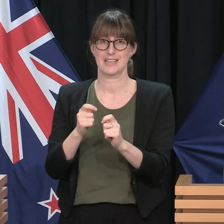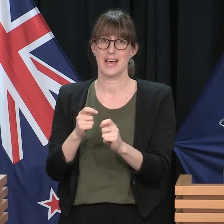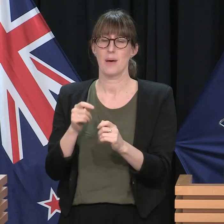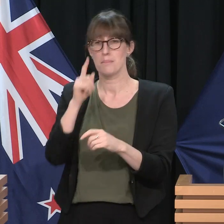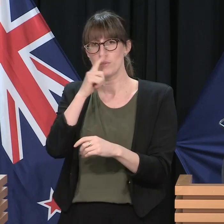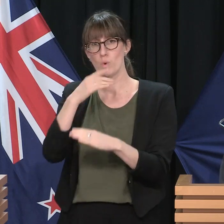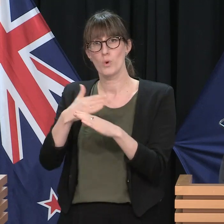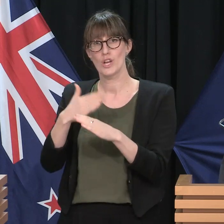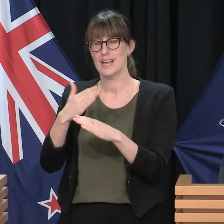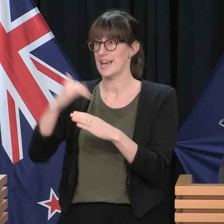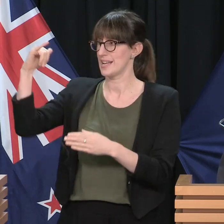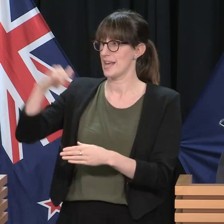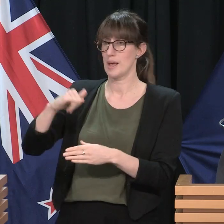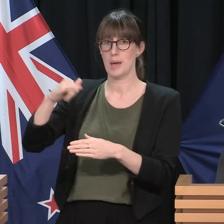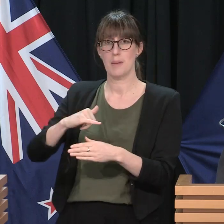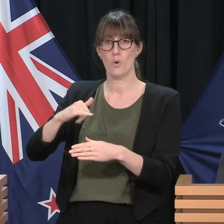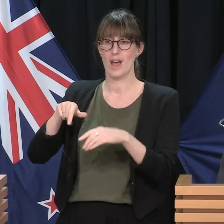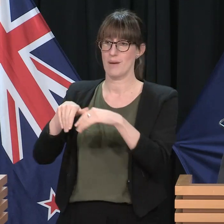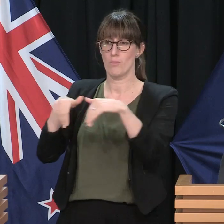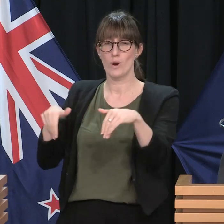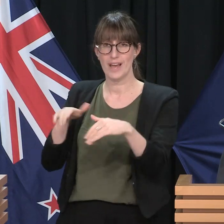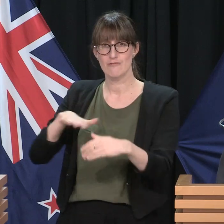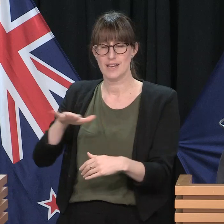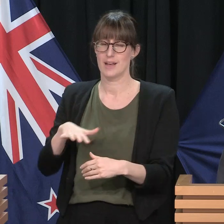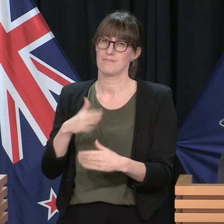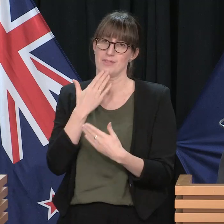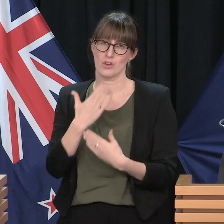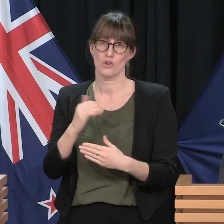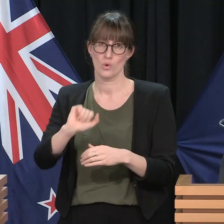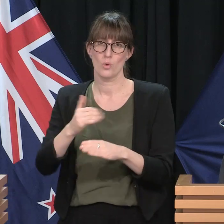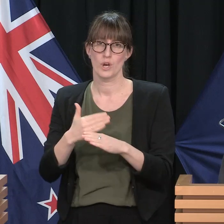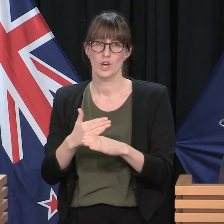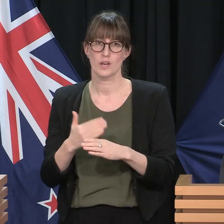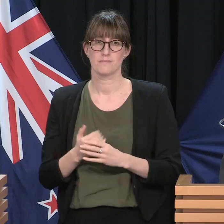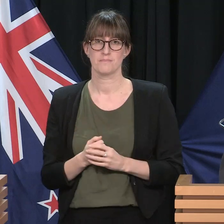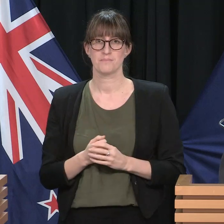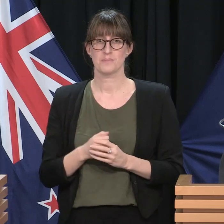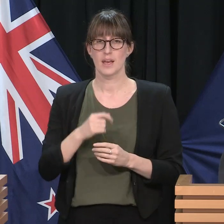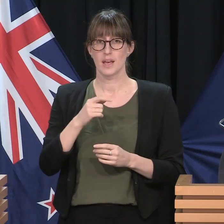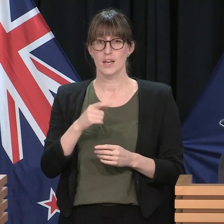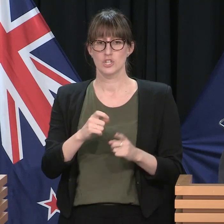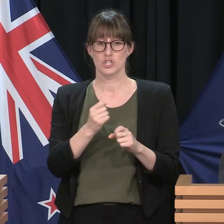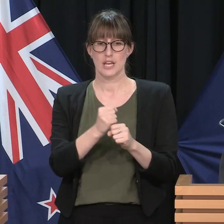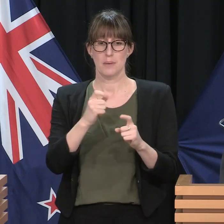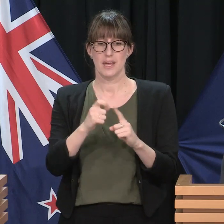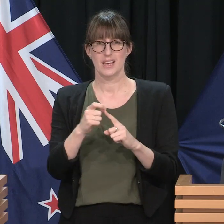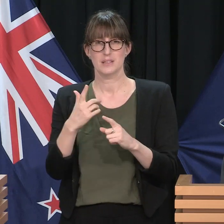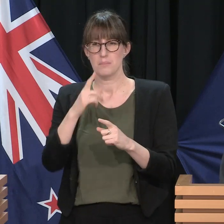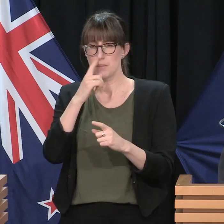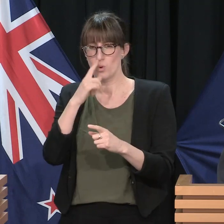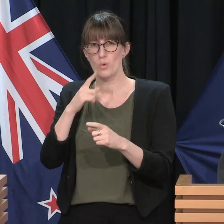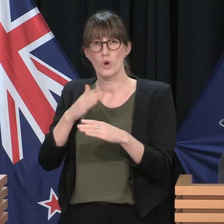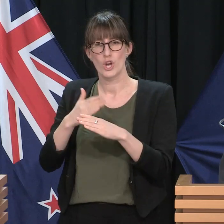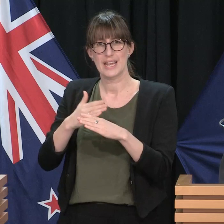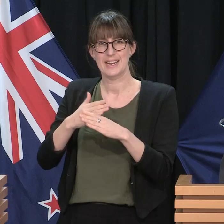program. DHBs and the providers who are providing that testing are reporting to us on a weekly basis over the numbers. And I can say that